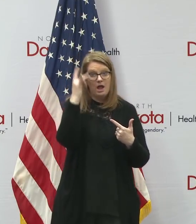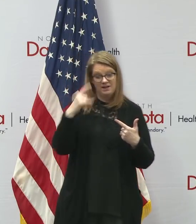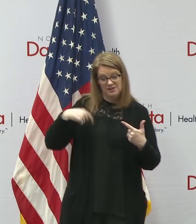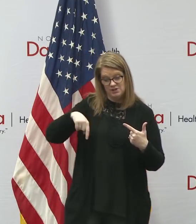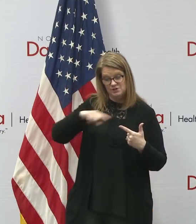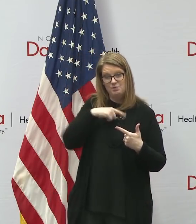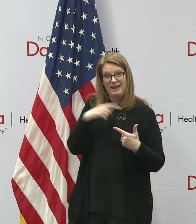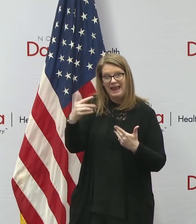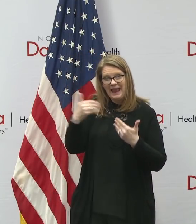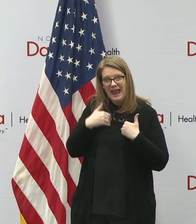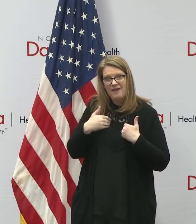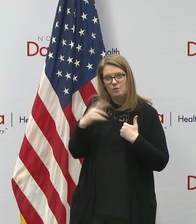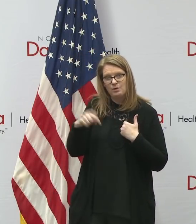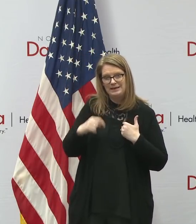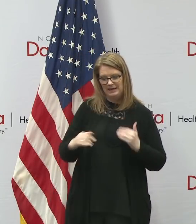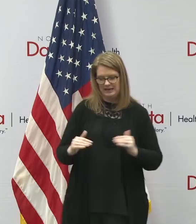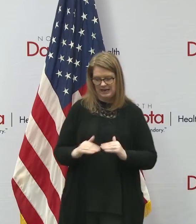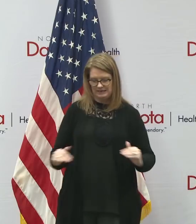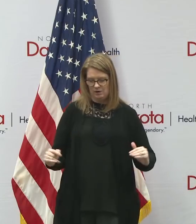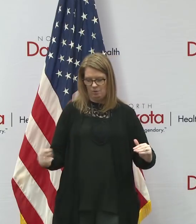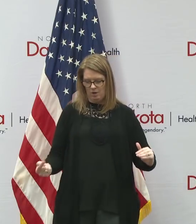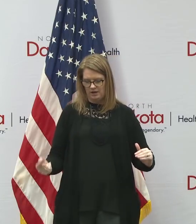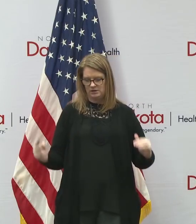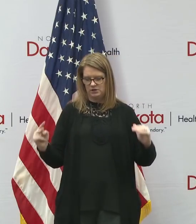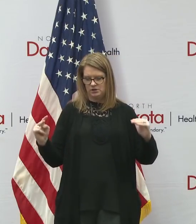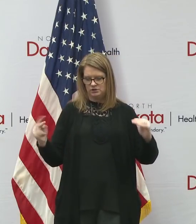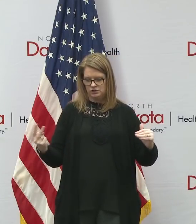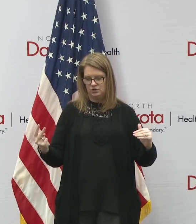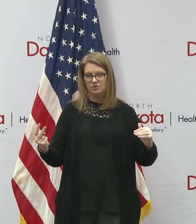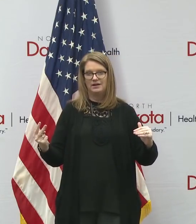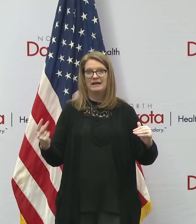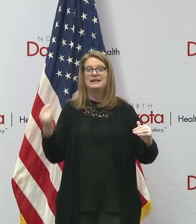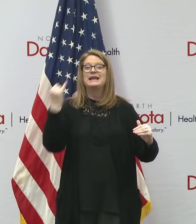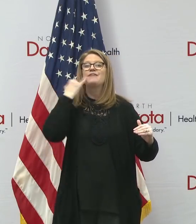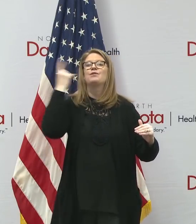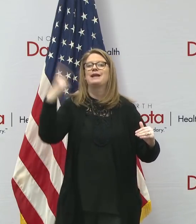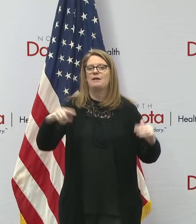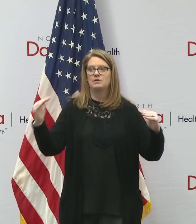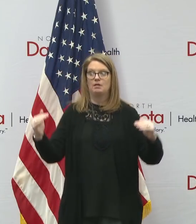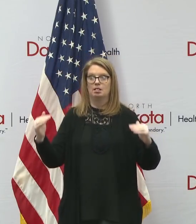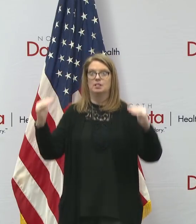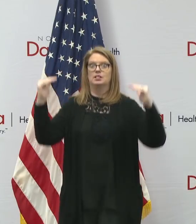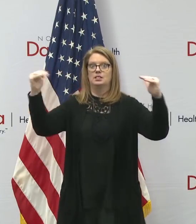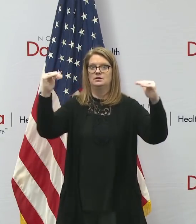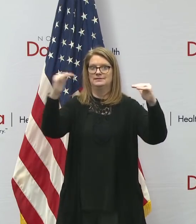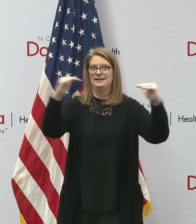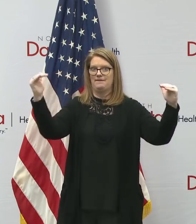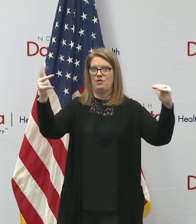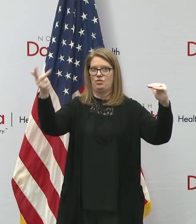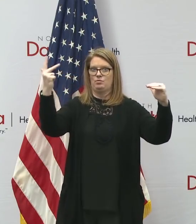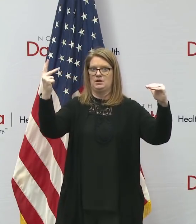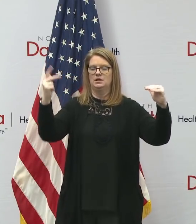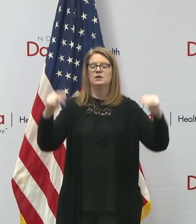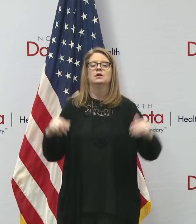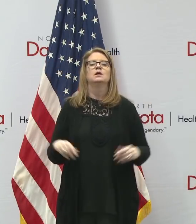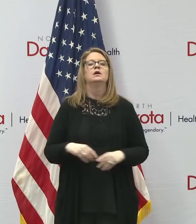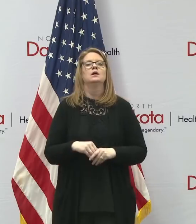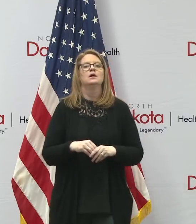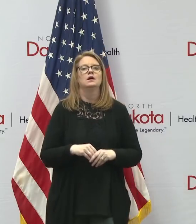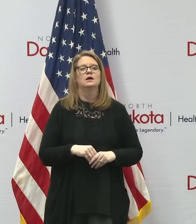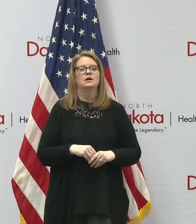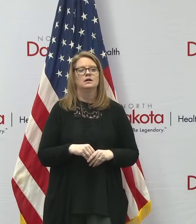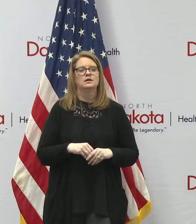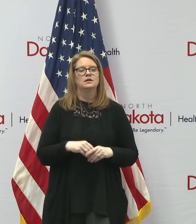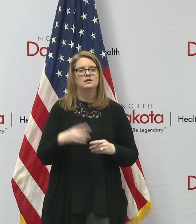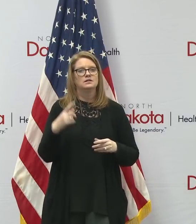at Tier 1, 2, and especially if we ever have to get to Tier 3. The other thing I would just like to, and this has been brought